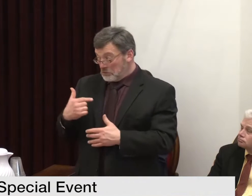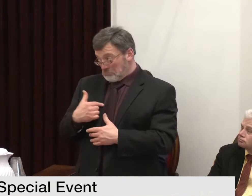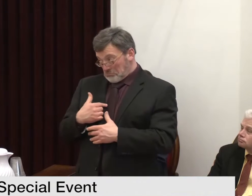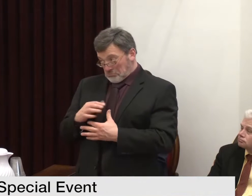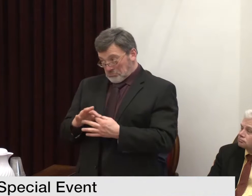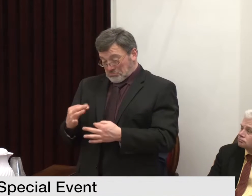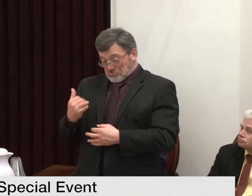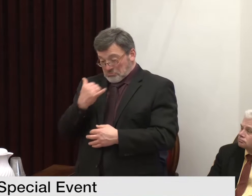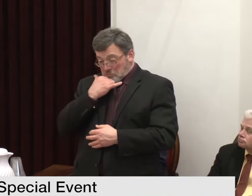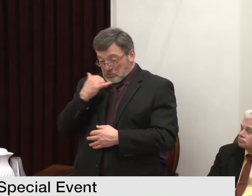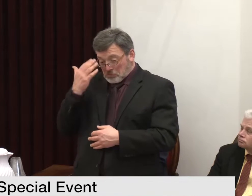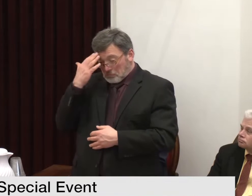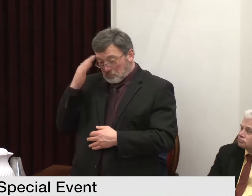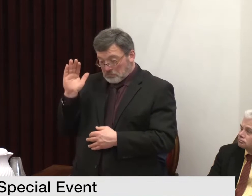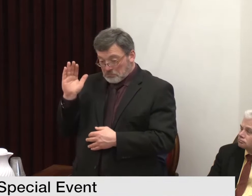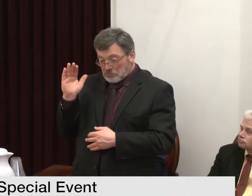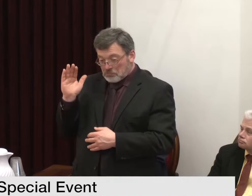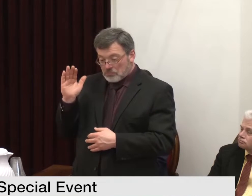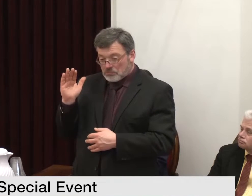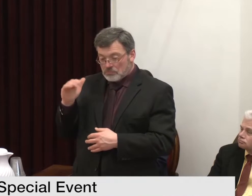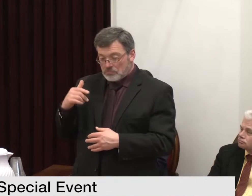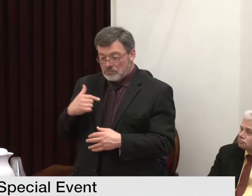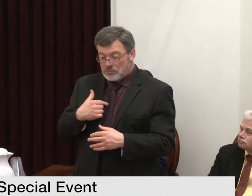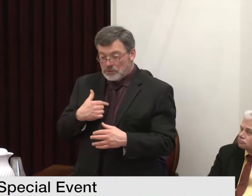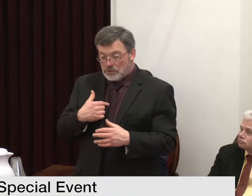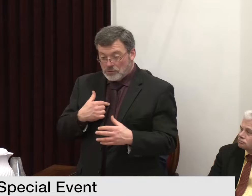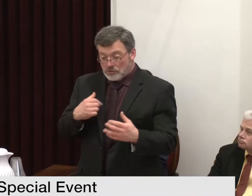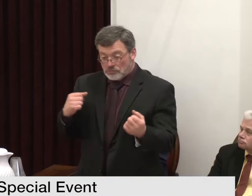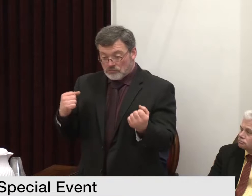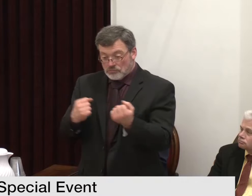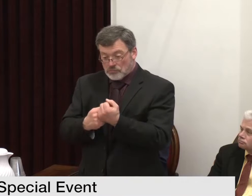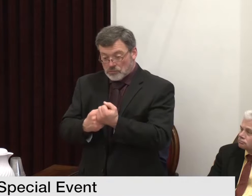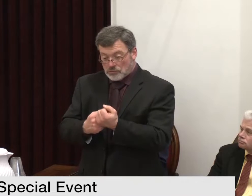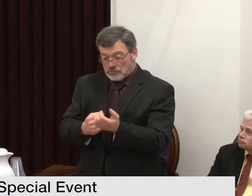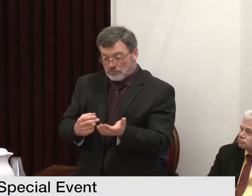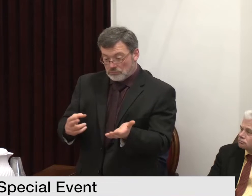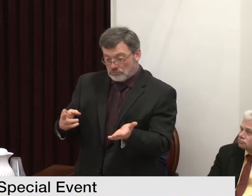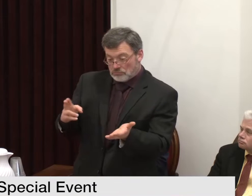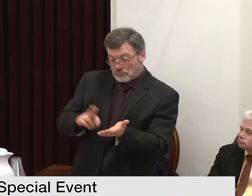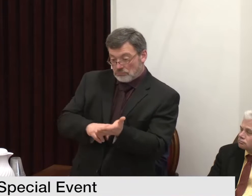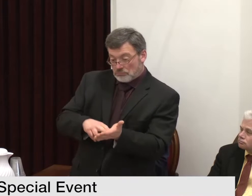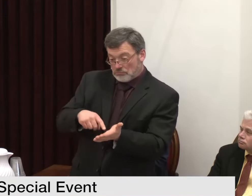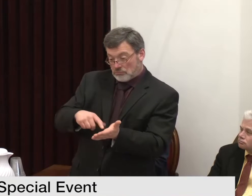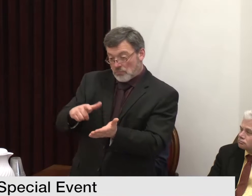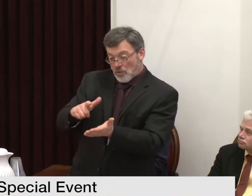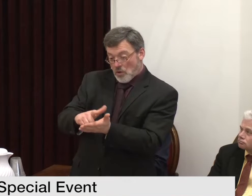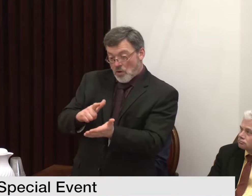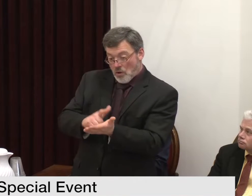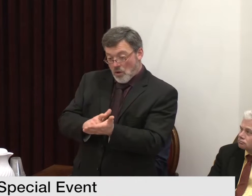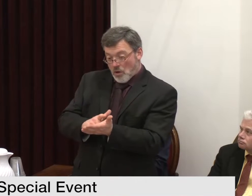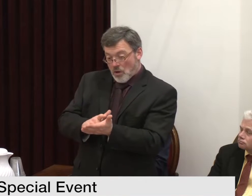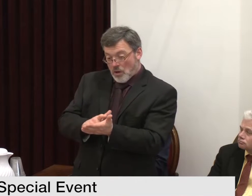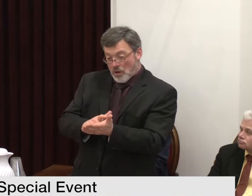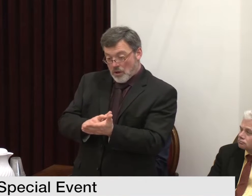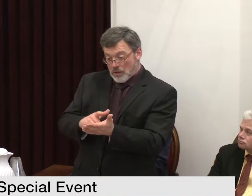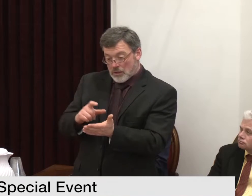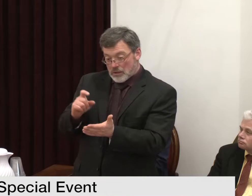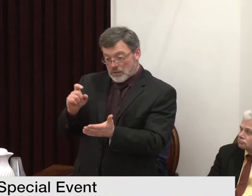I've supported and signed some of the very legislation I'm asking you to change today.